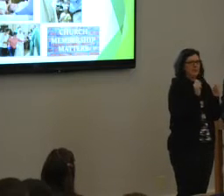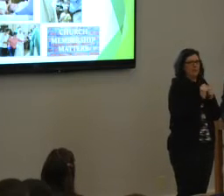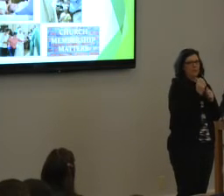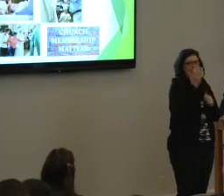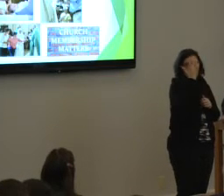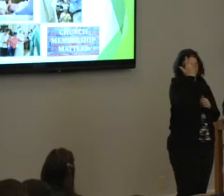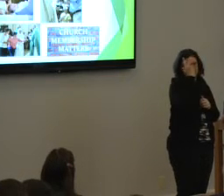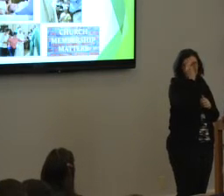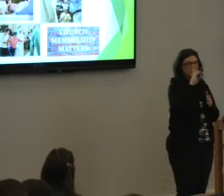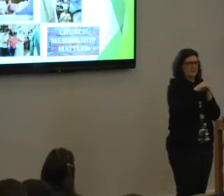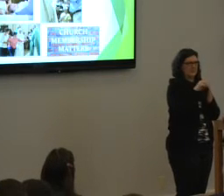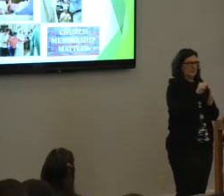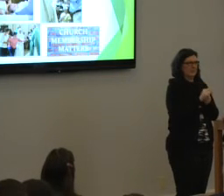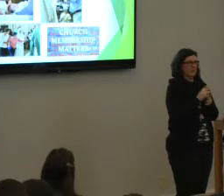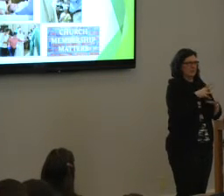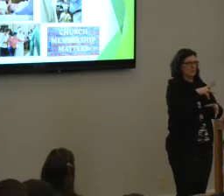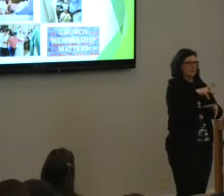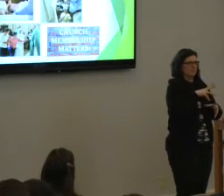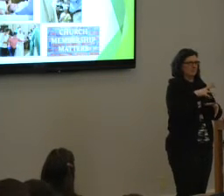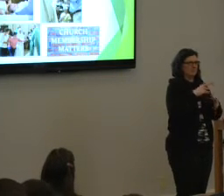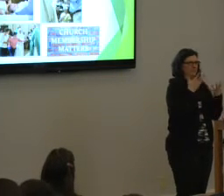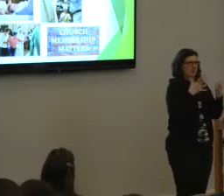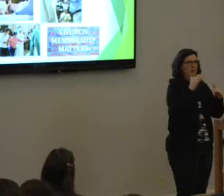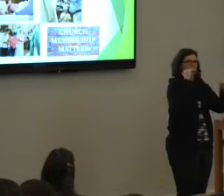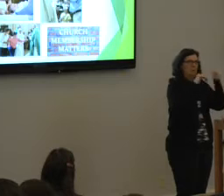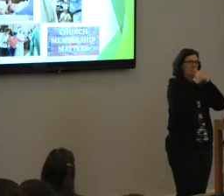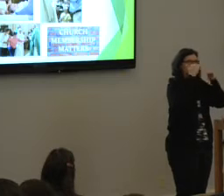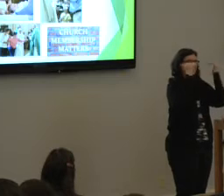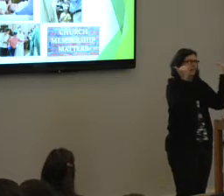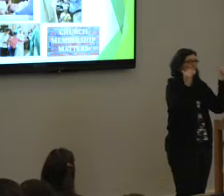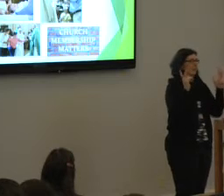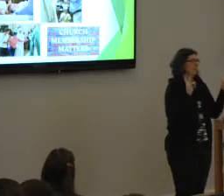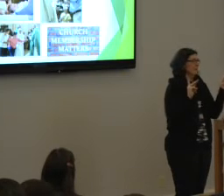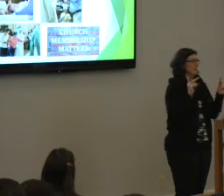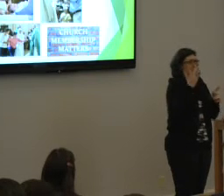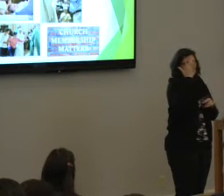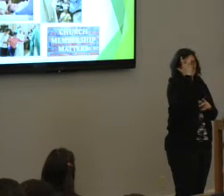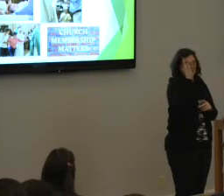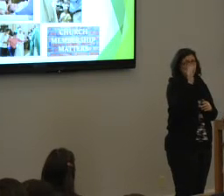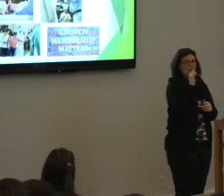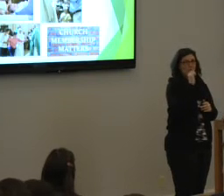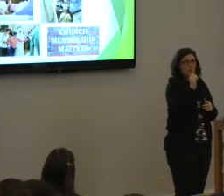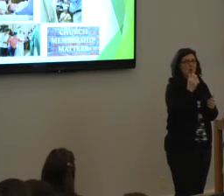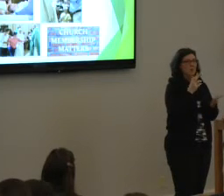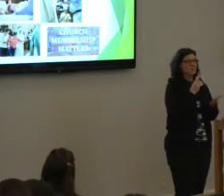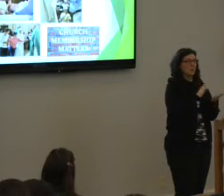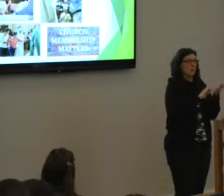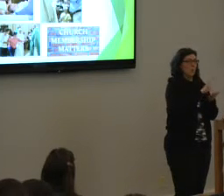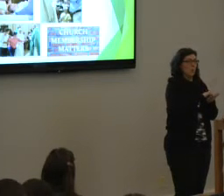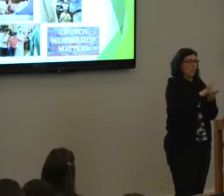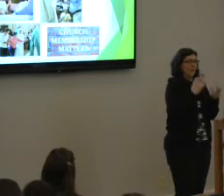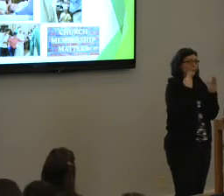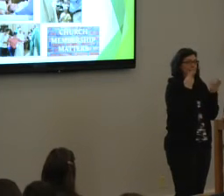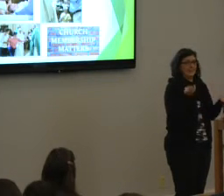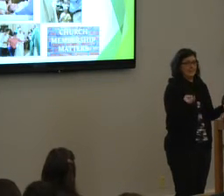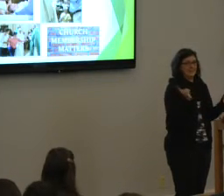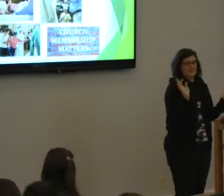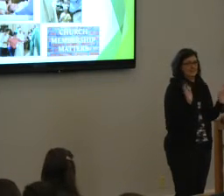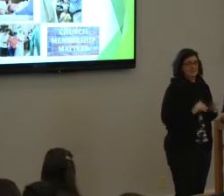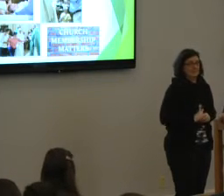intellectual disabilities. And believe me, not all people with intellectual disabilities are holy and innocent. They have